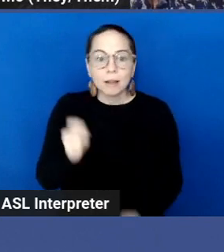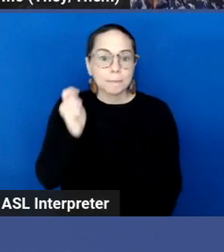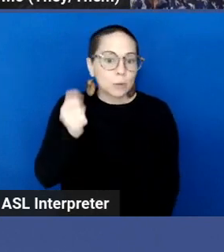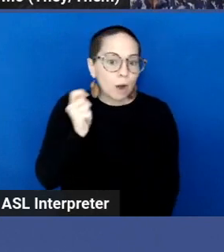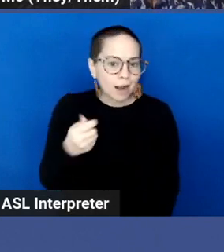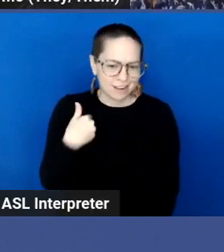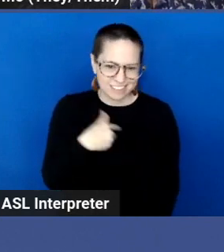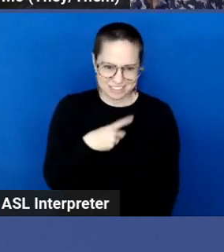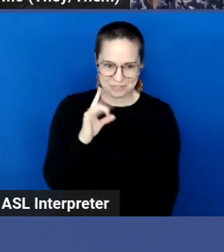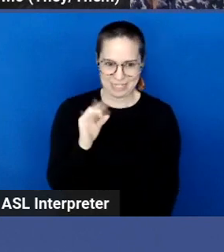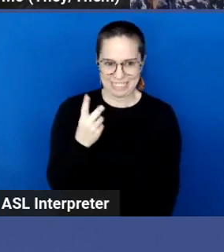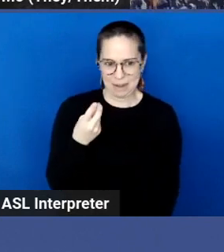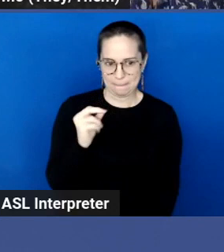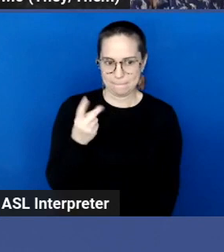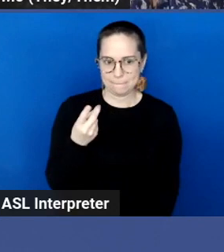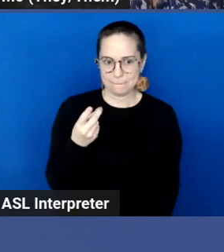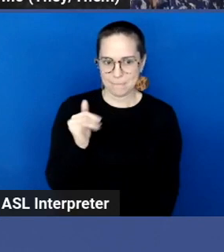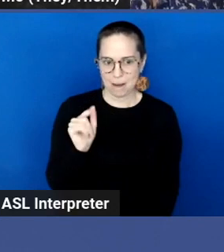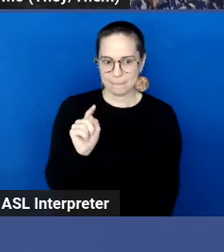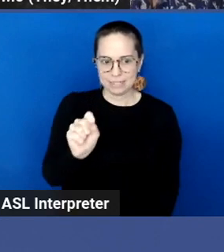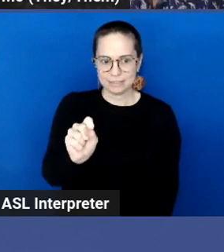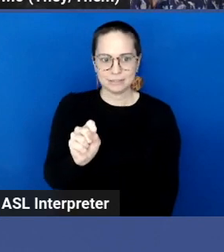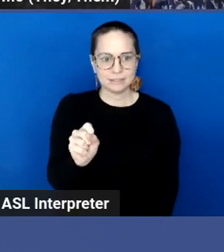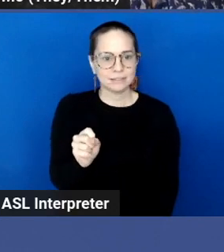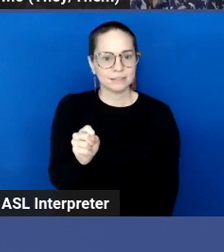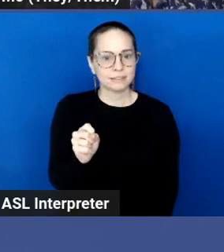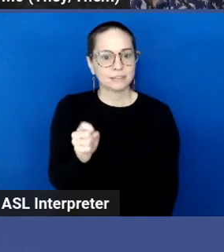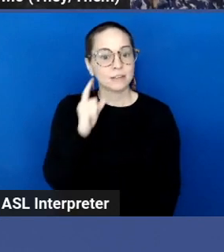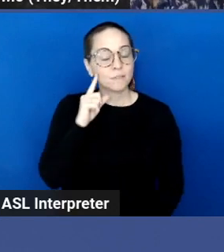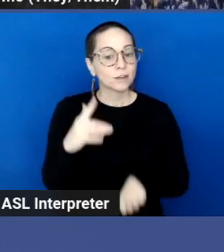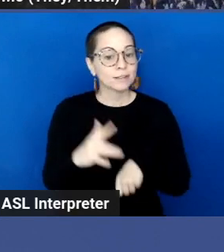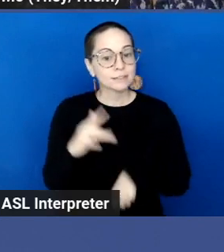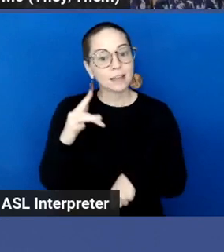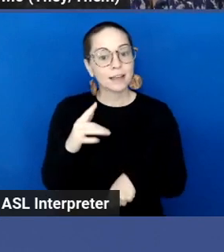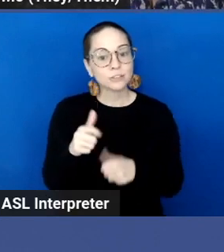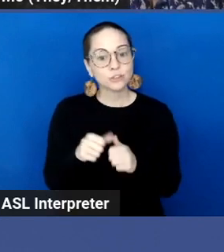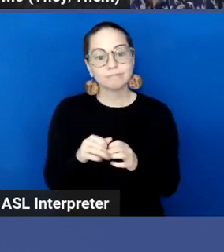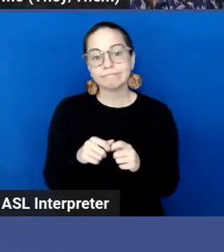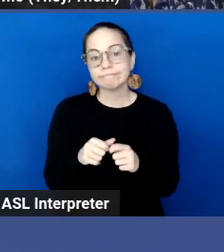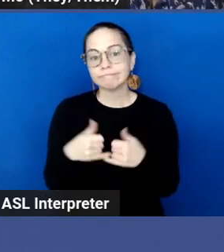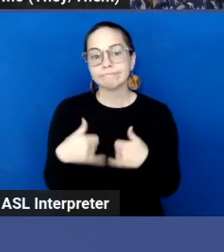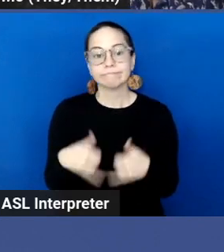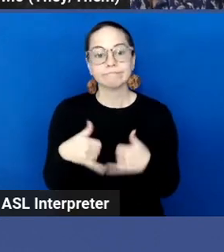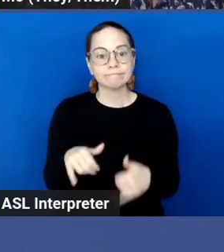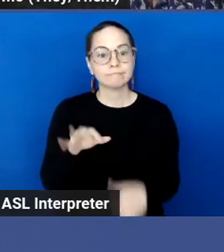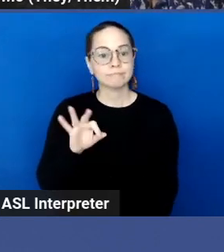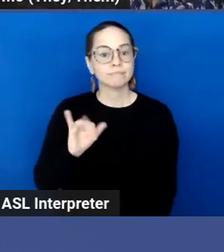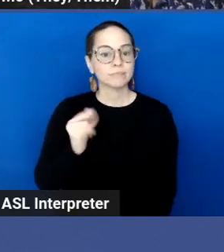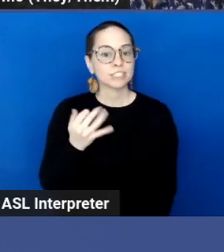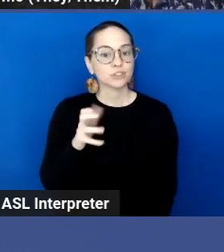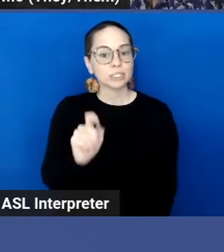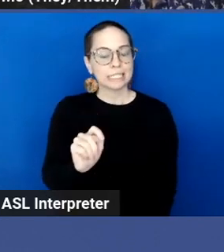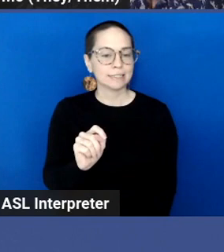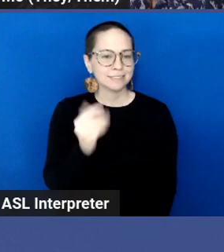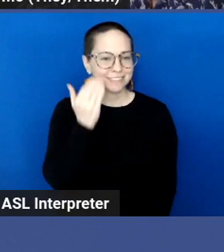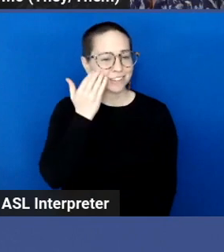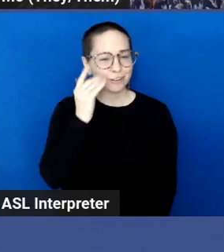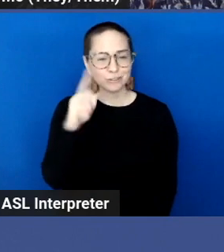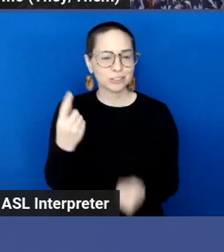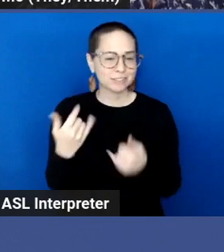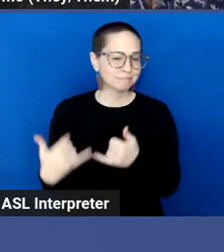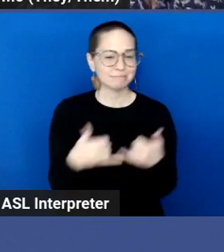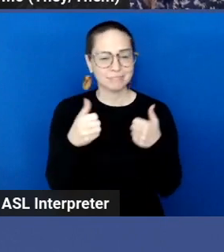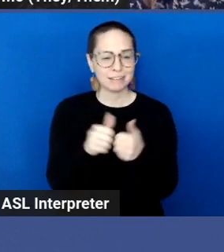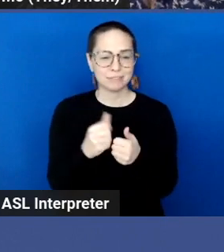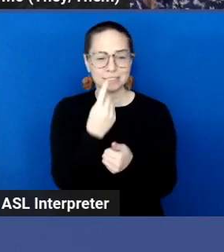did poppets for hers. For touch, fidgets, even just playing with some of those things that just mess around with your hand are